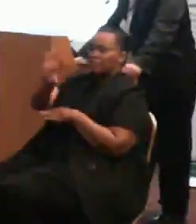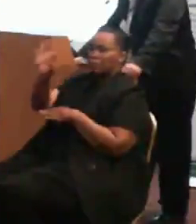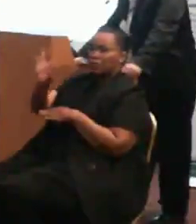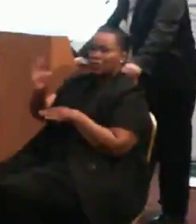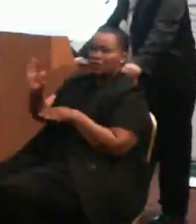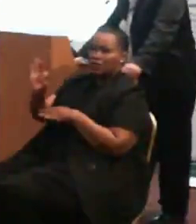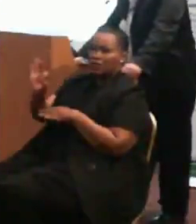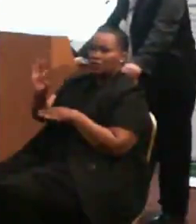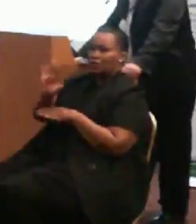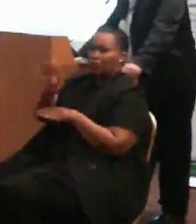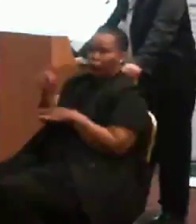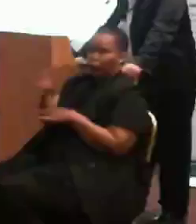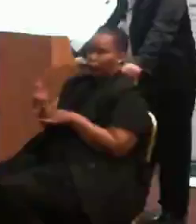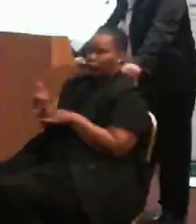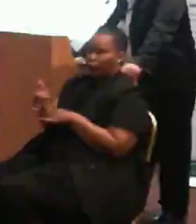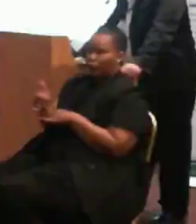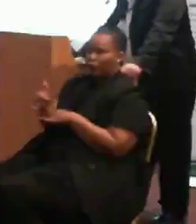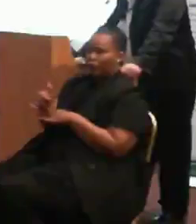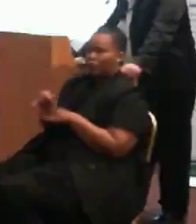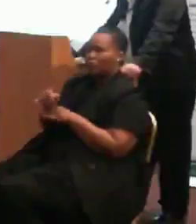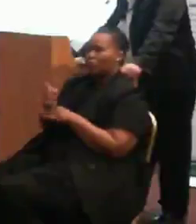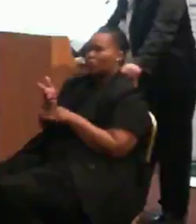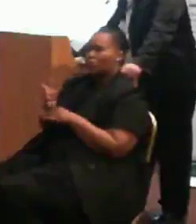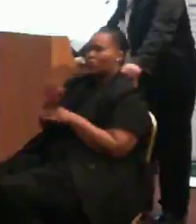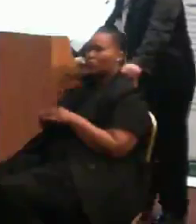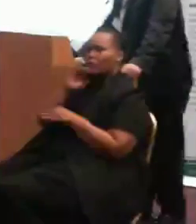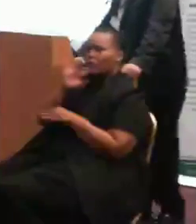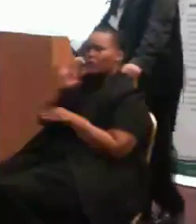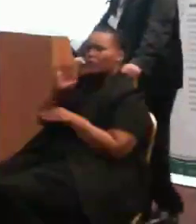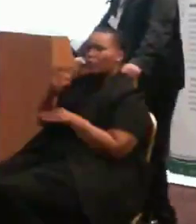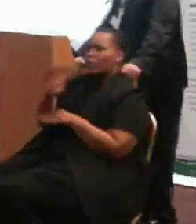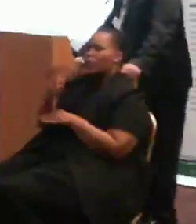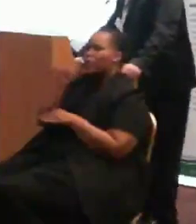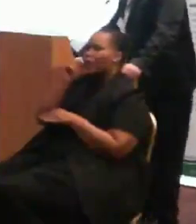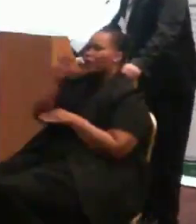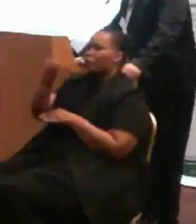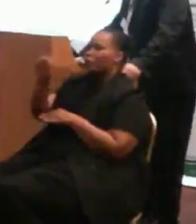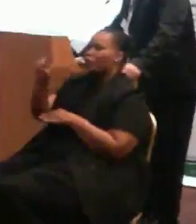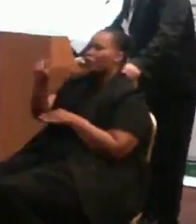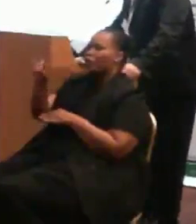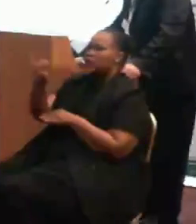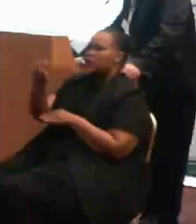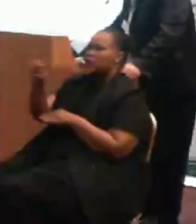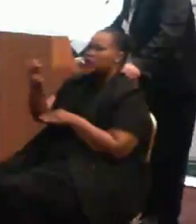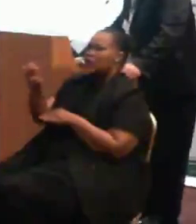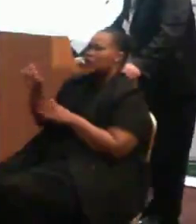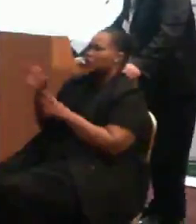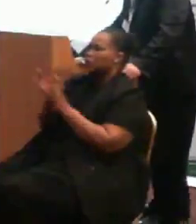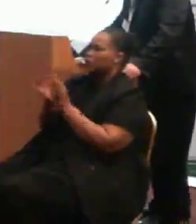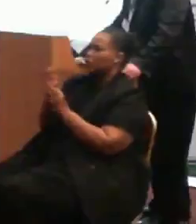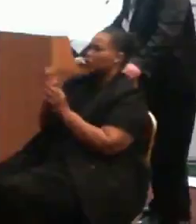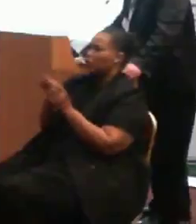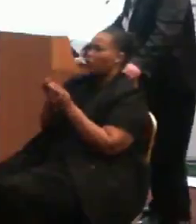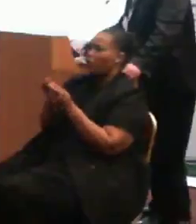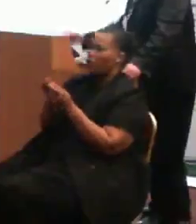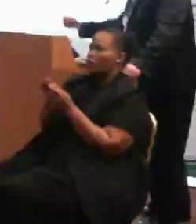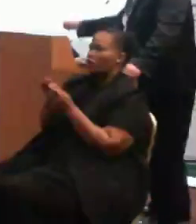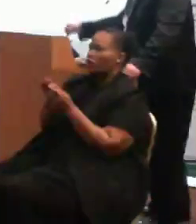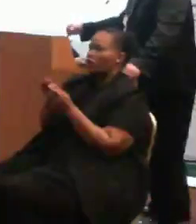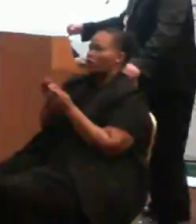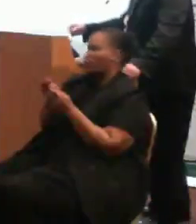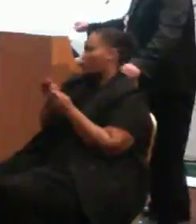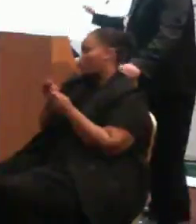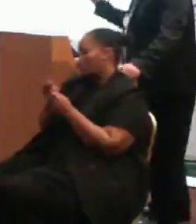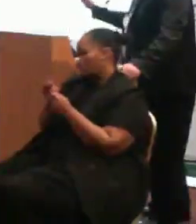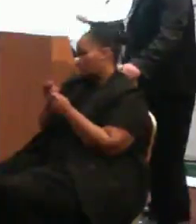inefficiency. That costs Eskom at least 31. Mr. Madisa was talking about managing costs. Here's where the wastage happens. If they sort the